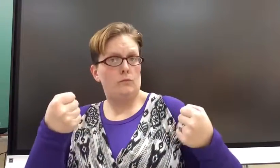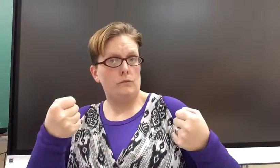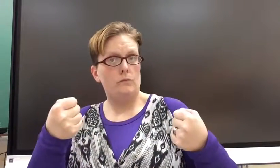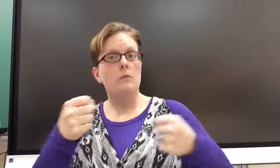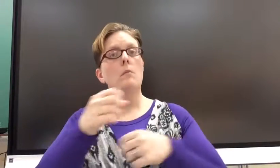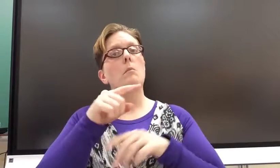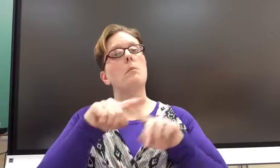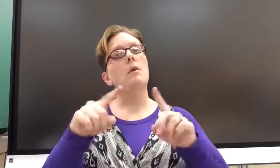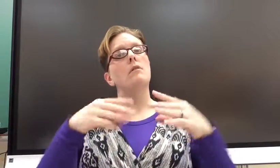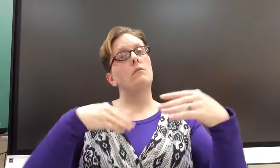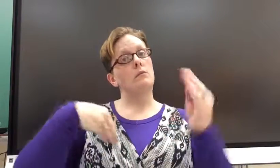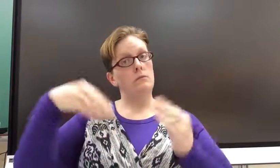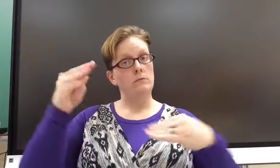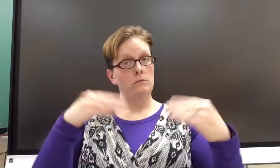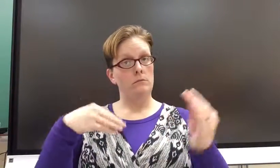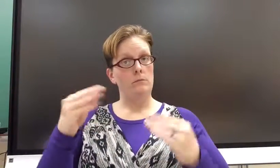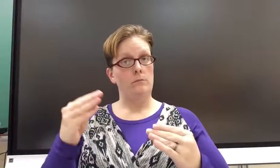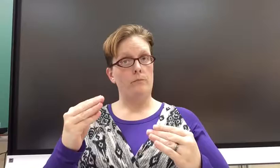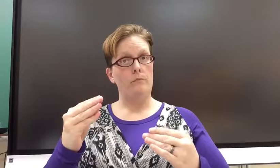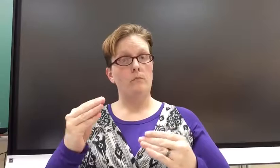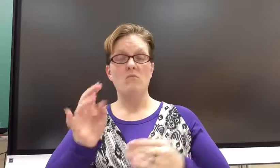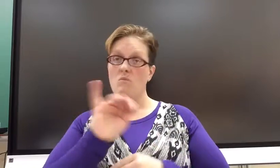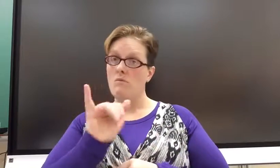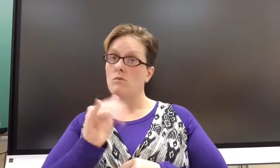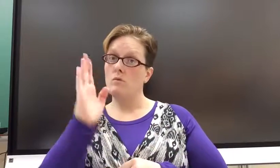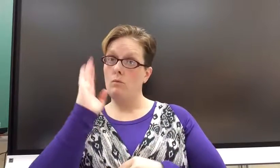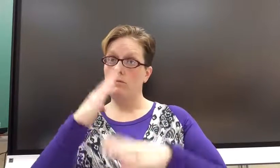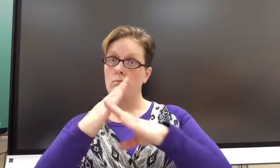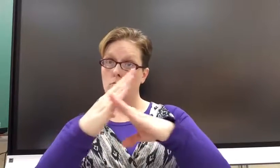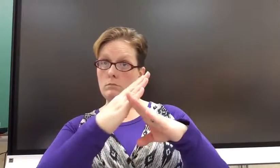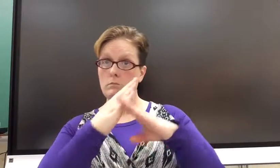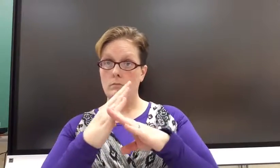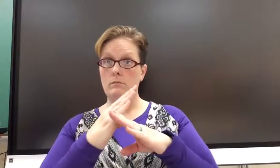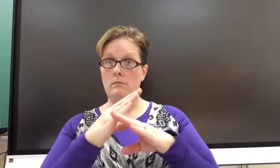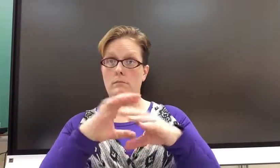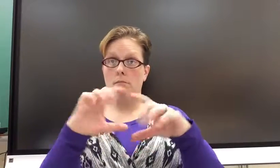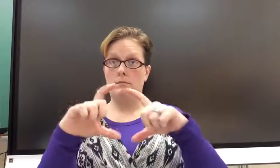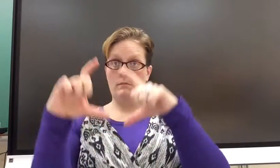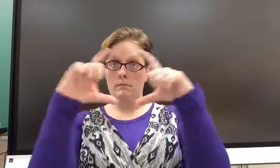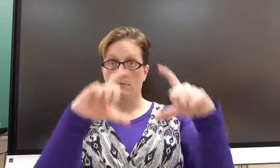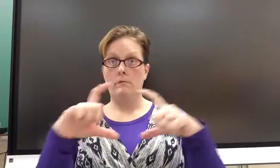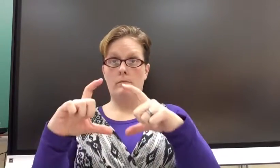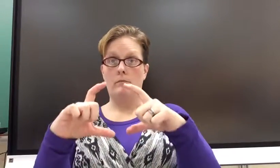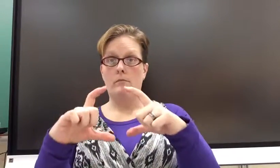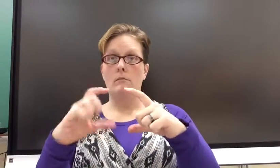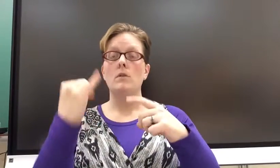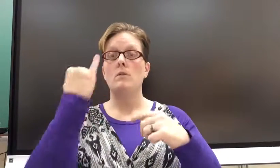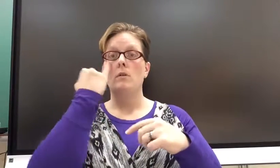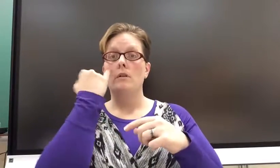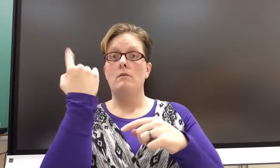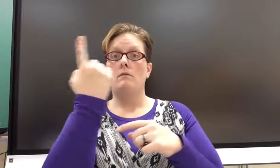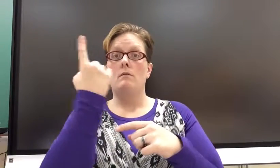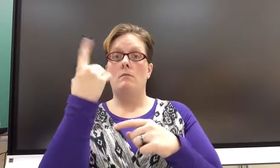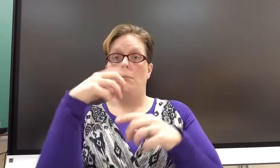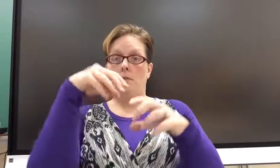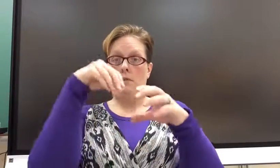The cell membrane is stretchy but flexible. Also, it will protect the cell